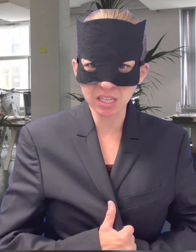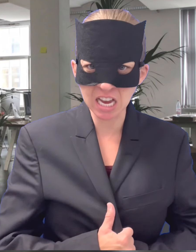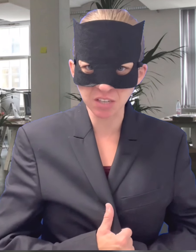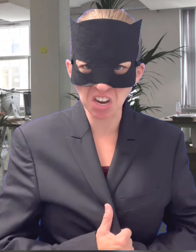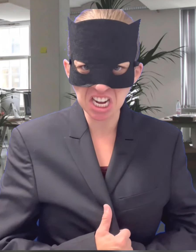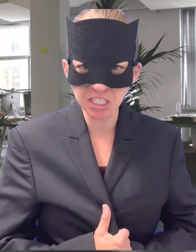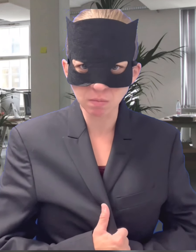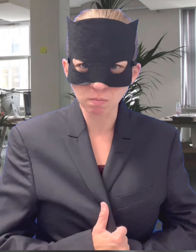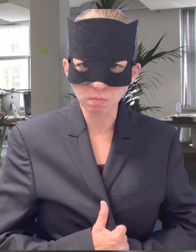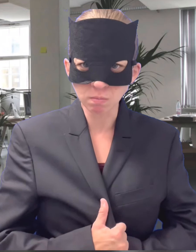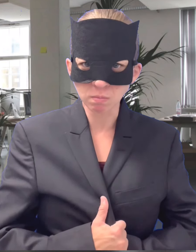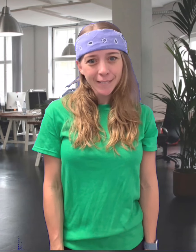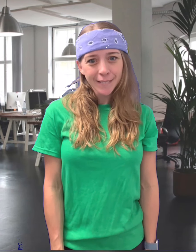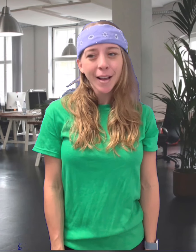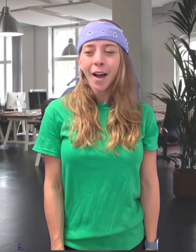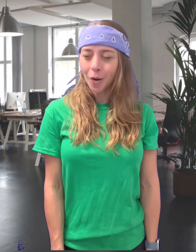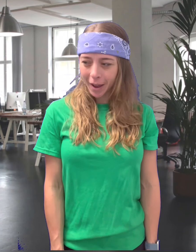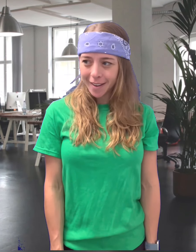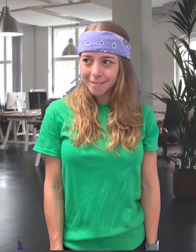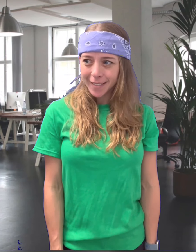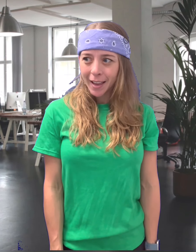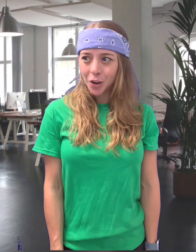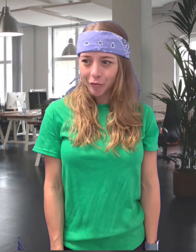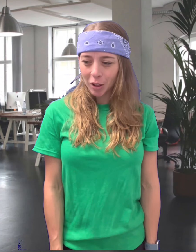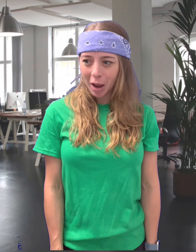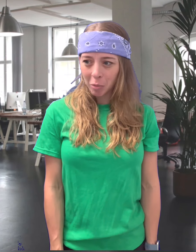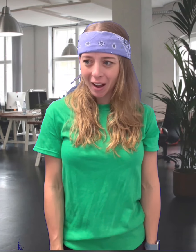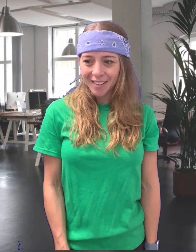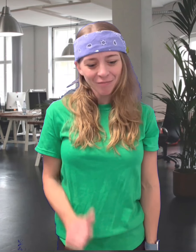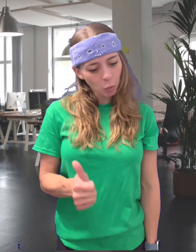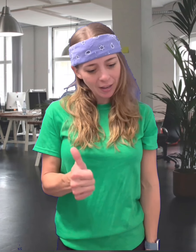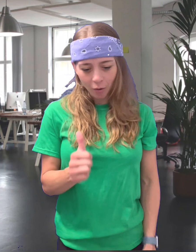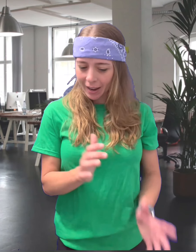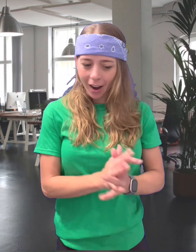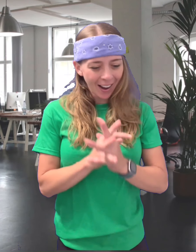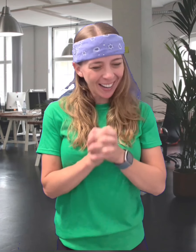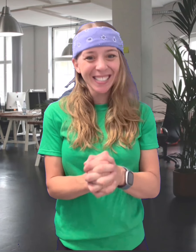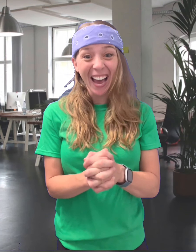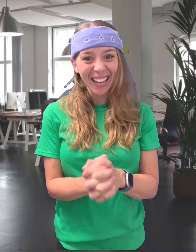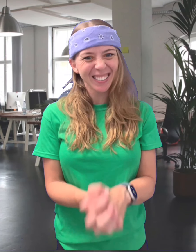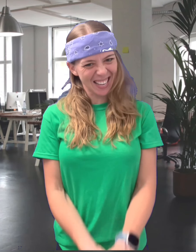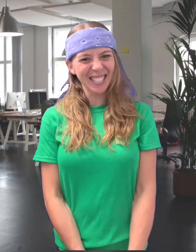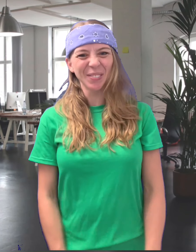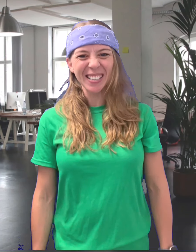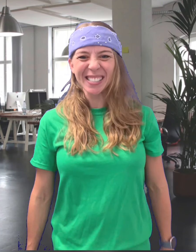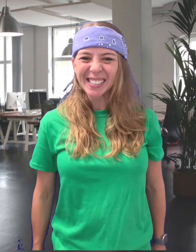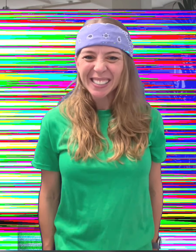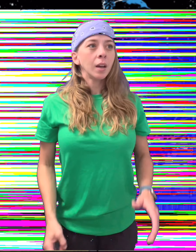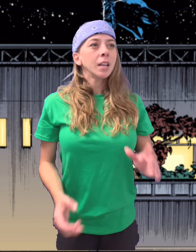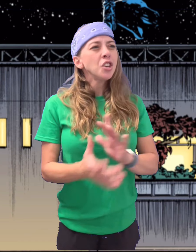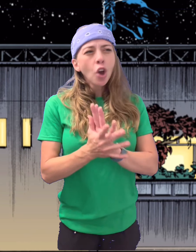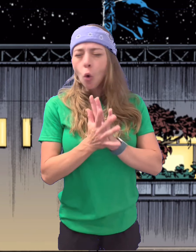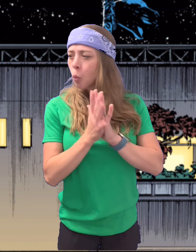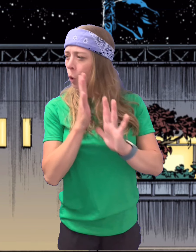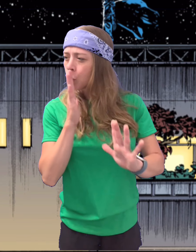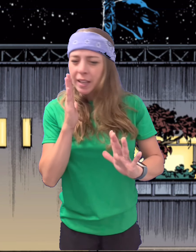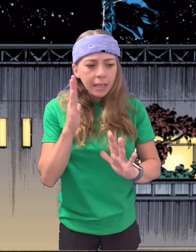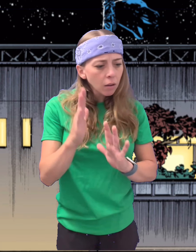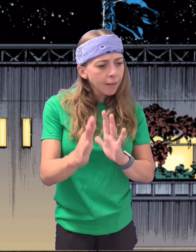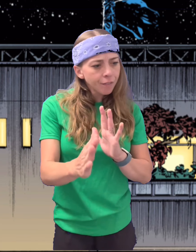classified. Okay, you're a fellow animal guy. Great, okay, I got it. Thanks so much. You know, we're really looking for